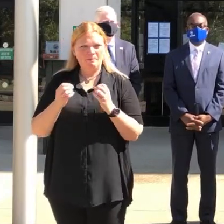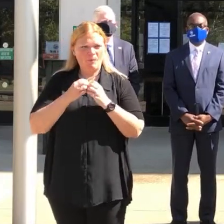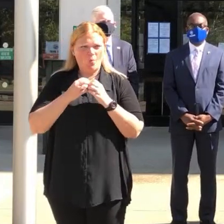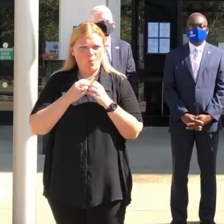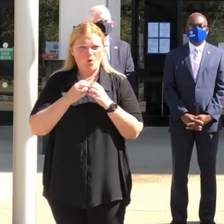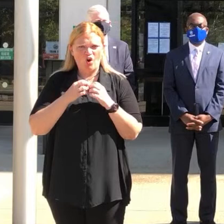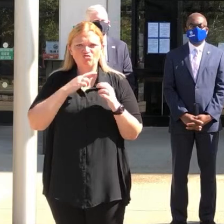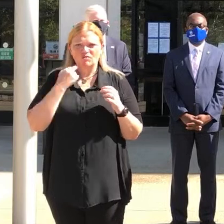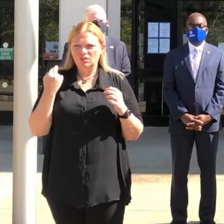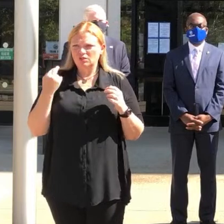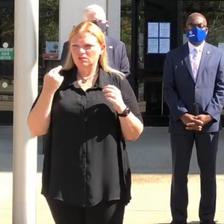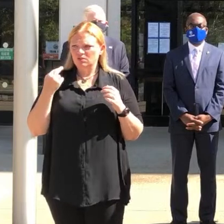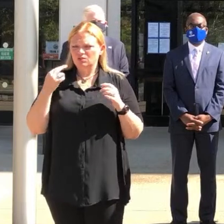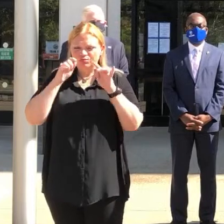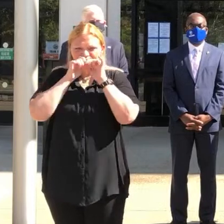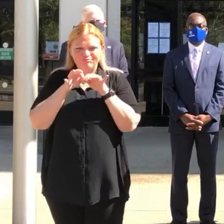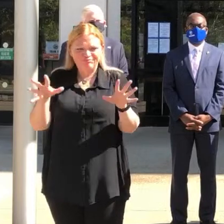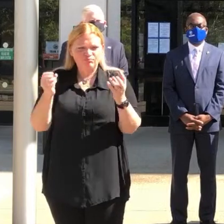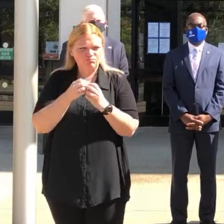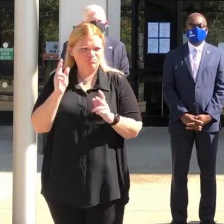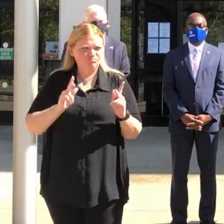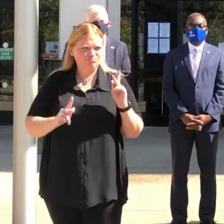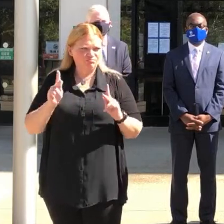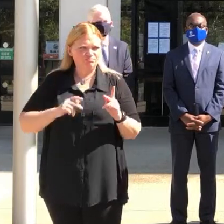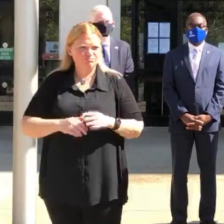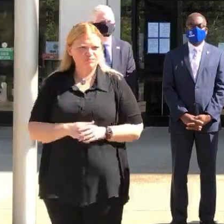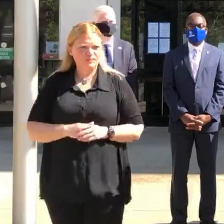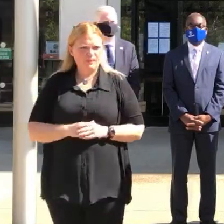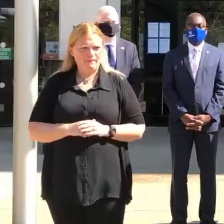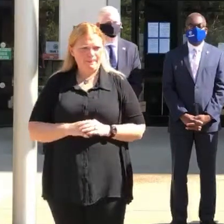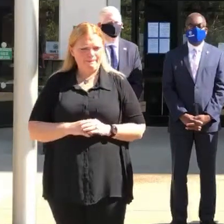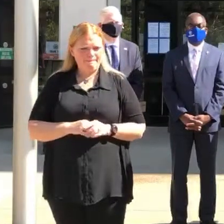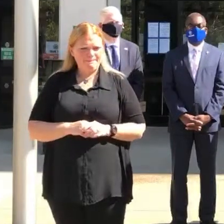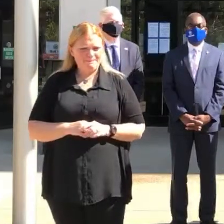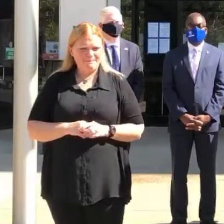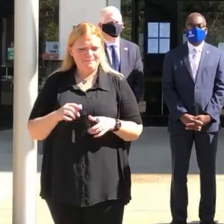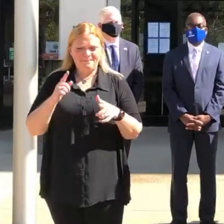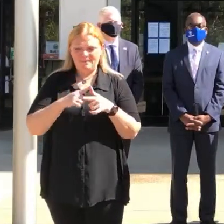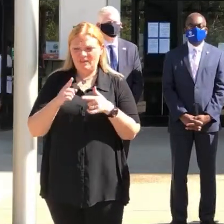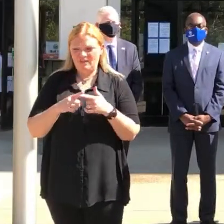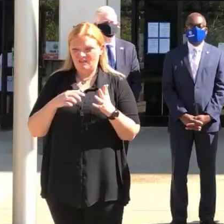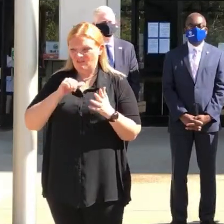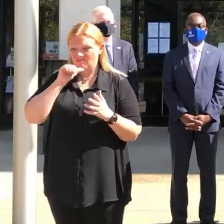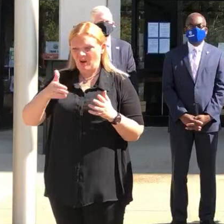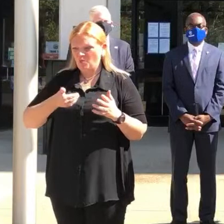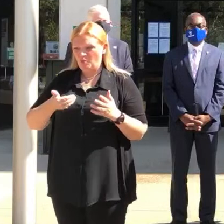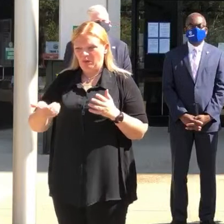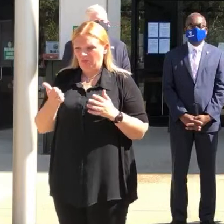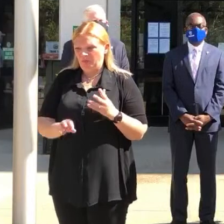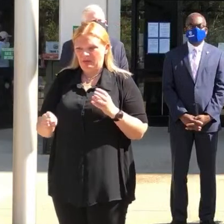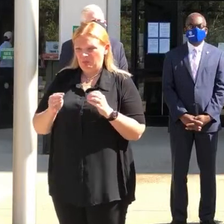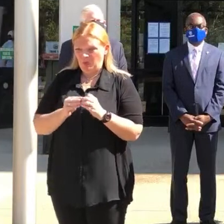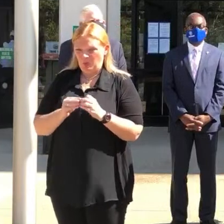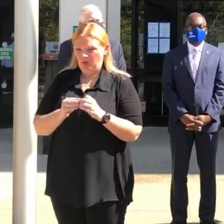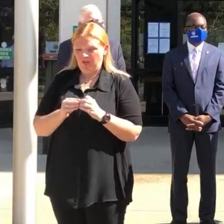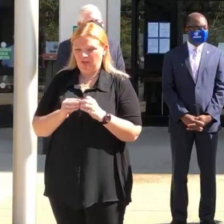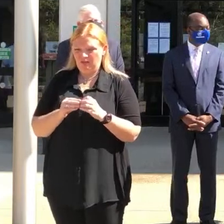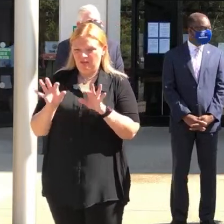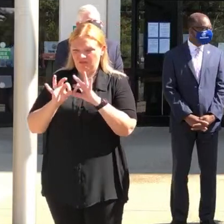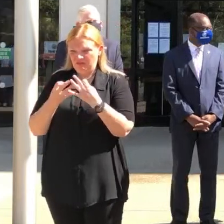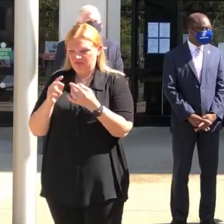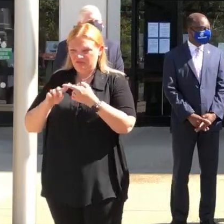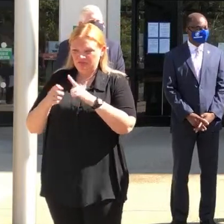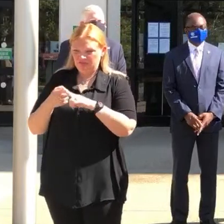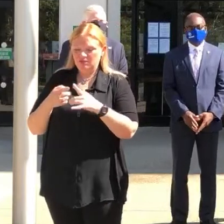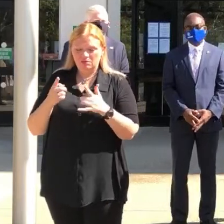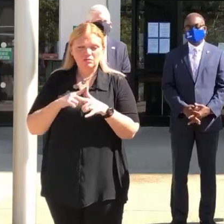to spreading that virus to more people. And then once you wear out your welcome with your family and friends, that's when